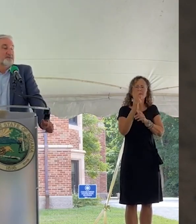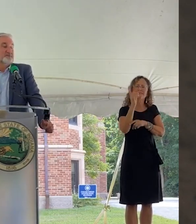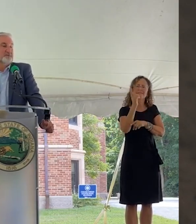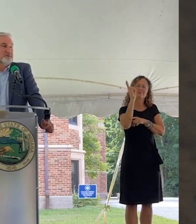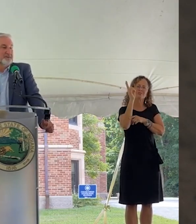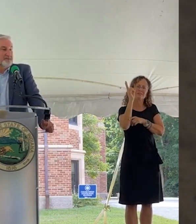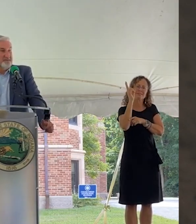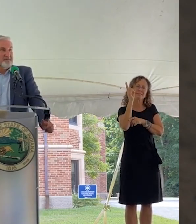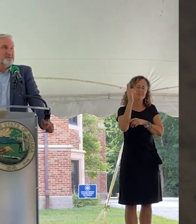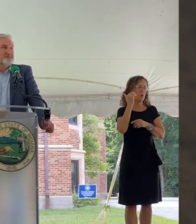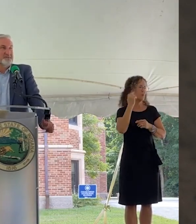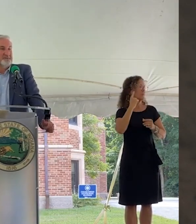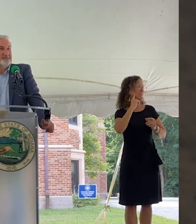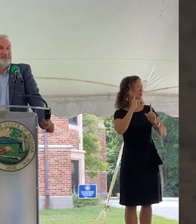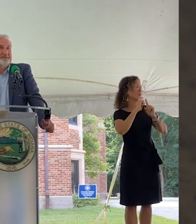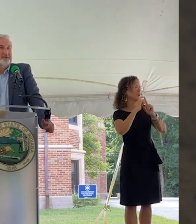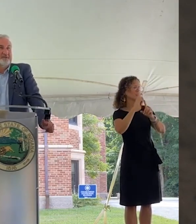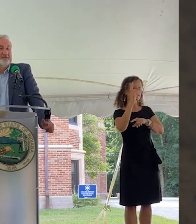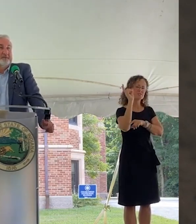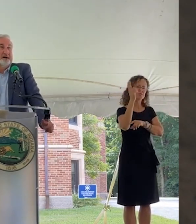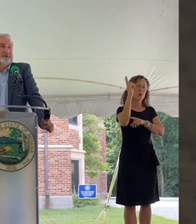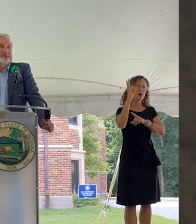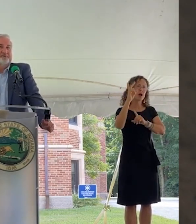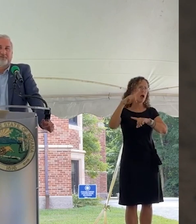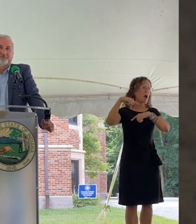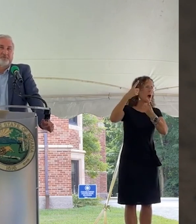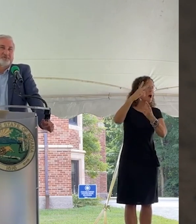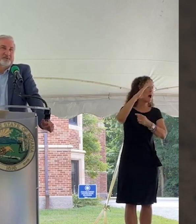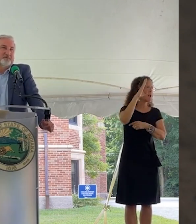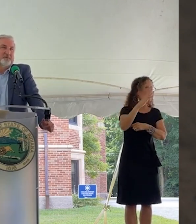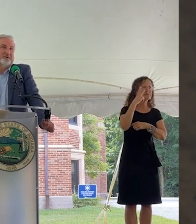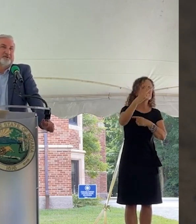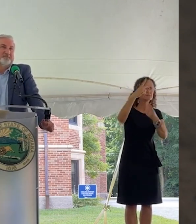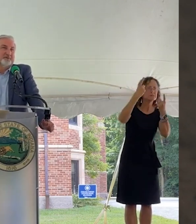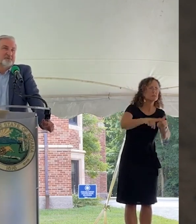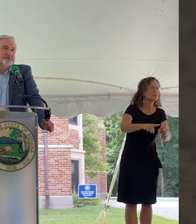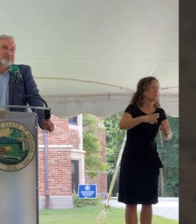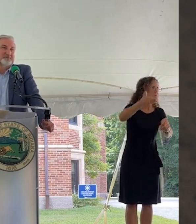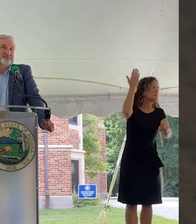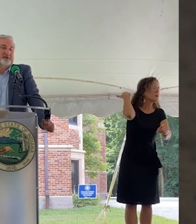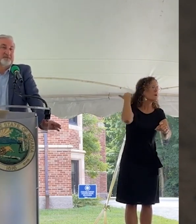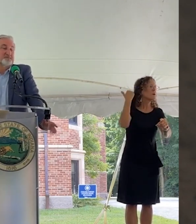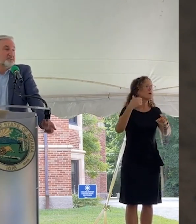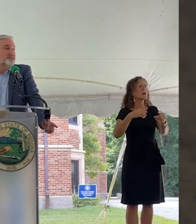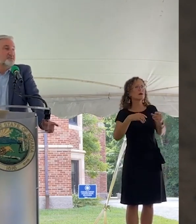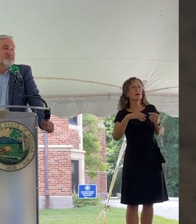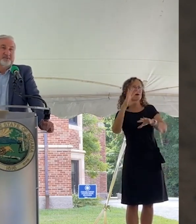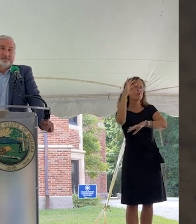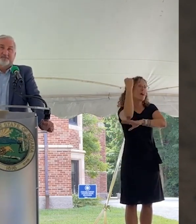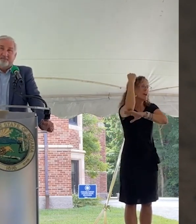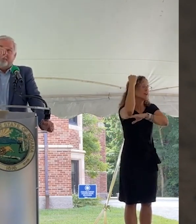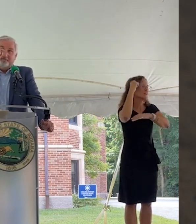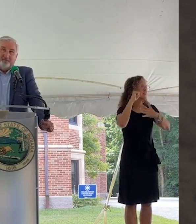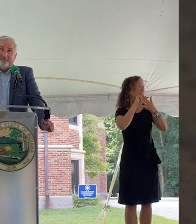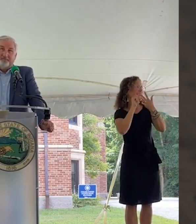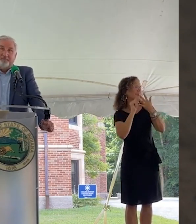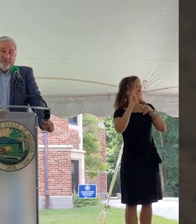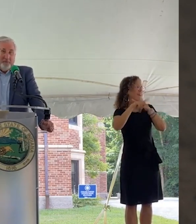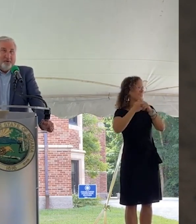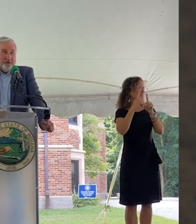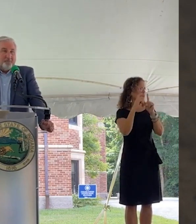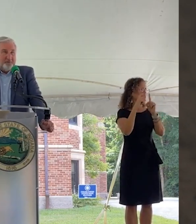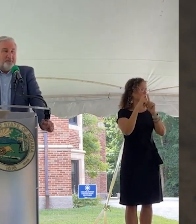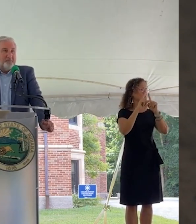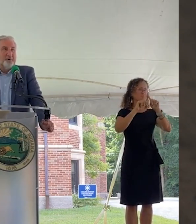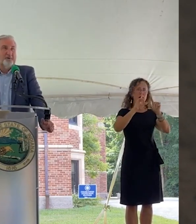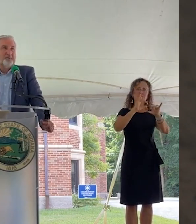like historic and unprecedented, and records, those words get thrown out there loosely sometimes. But